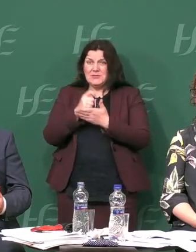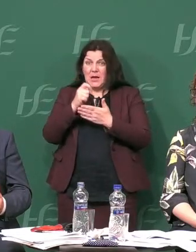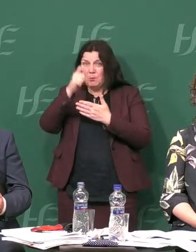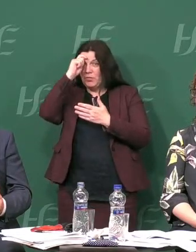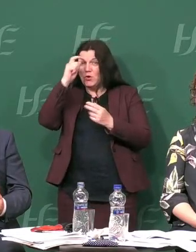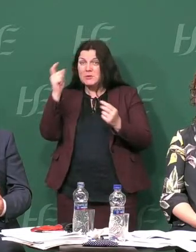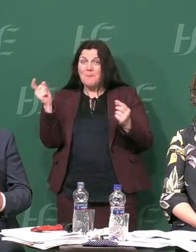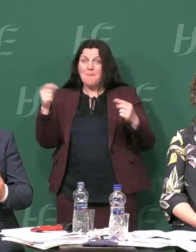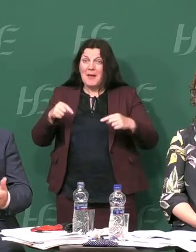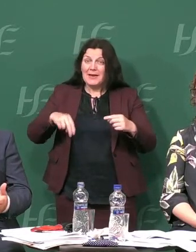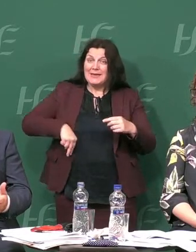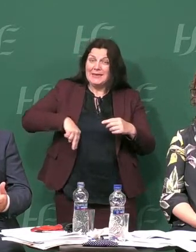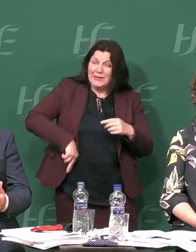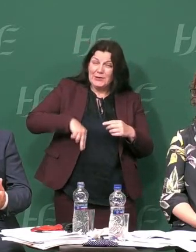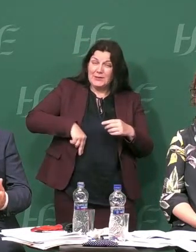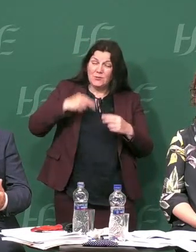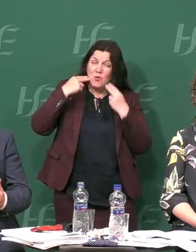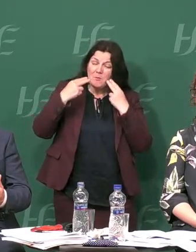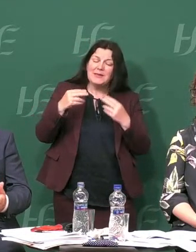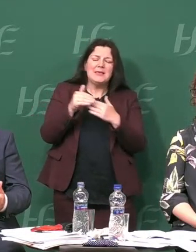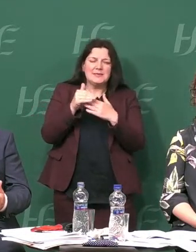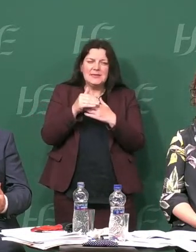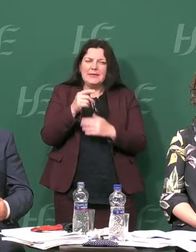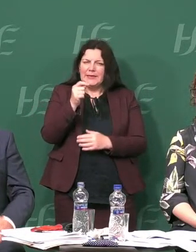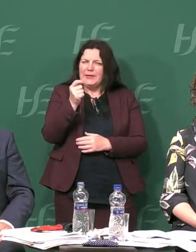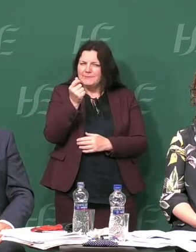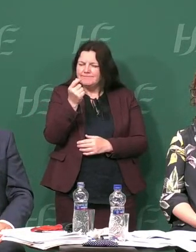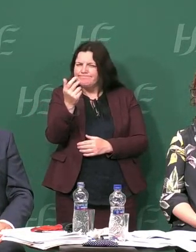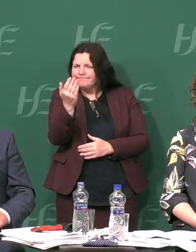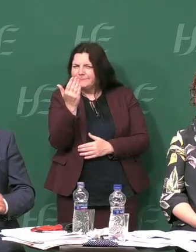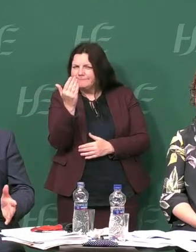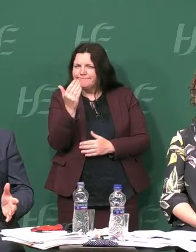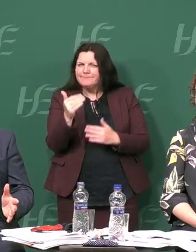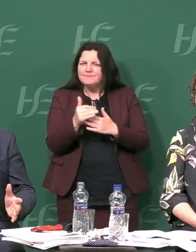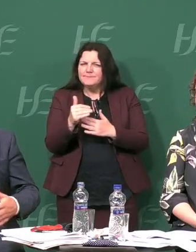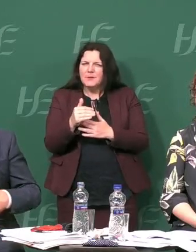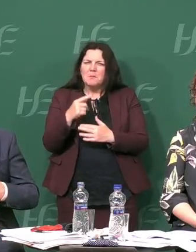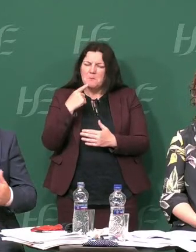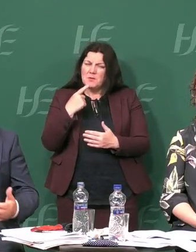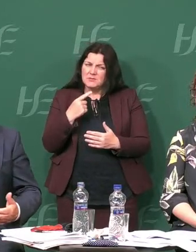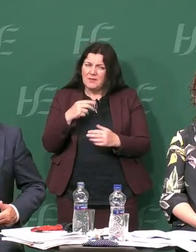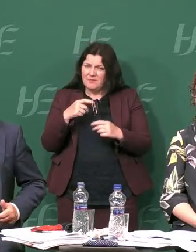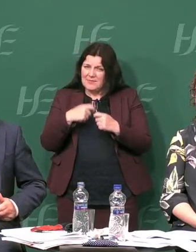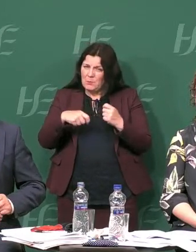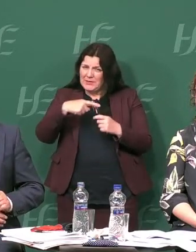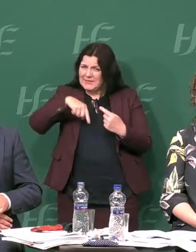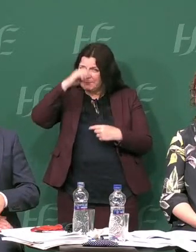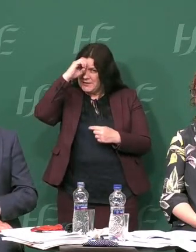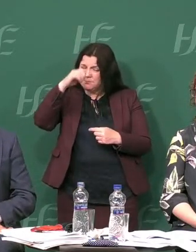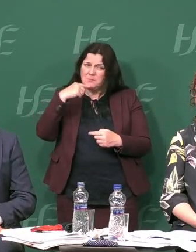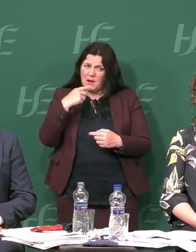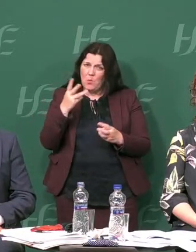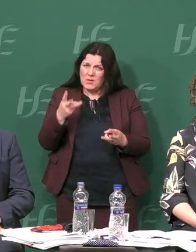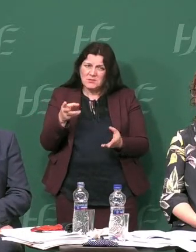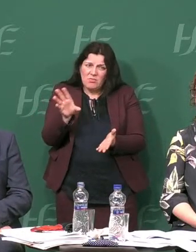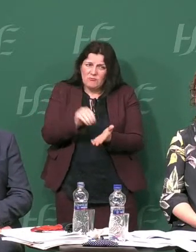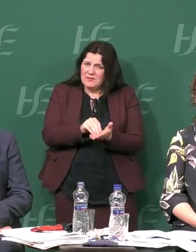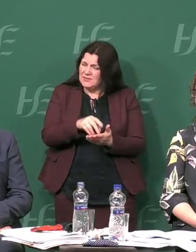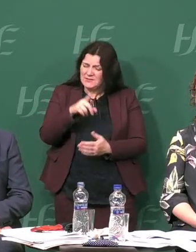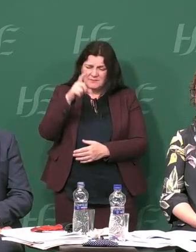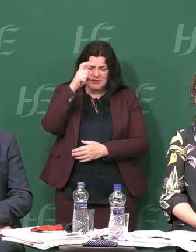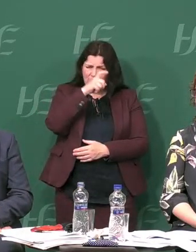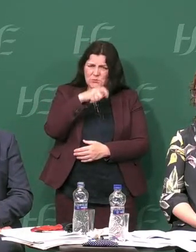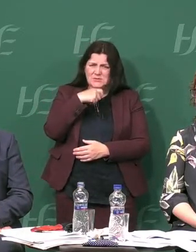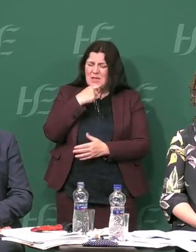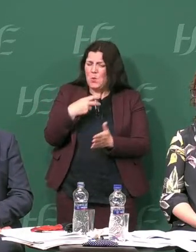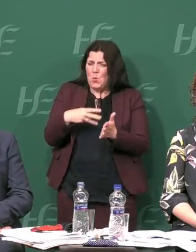normal. And we are closer now with vaccinations, you'd expect. But I just want to put that on the record. It's very hard to predict